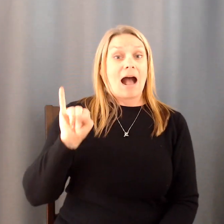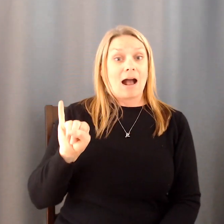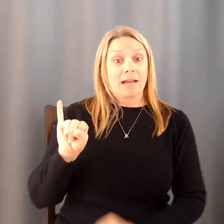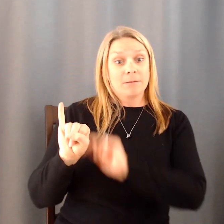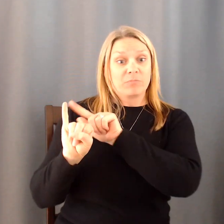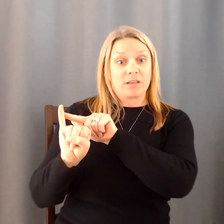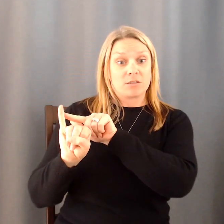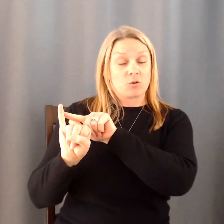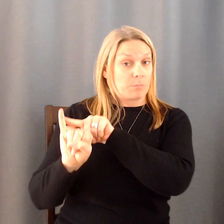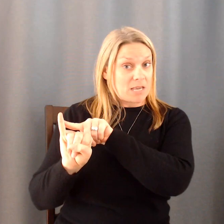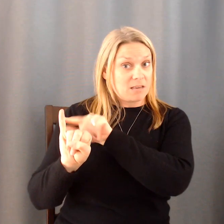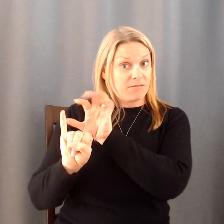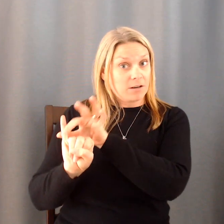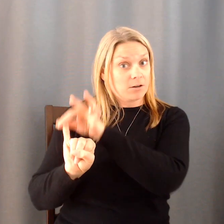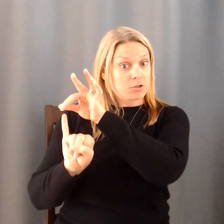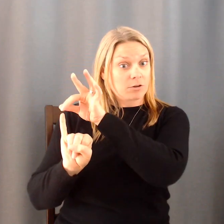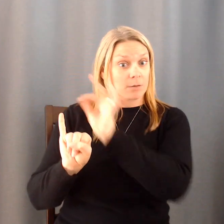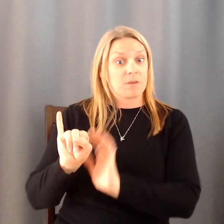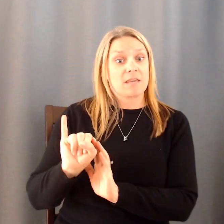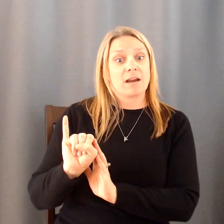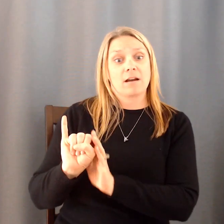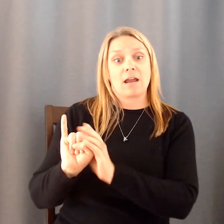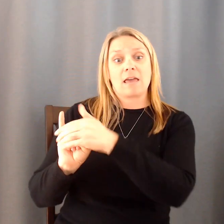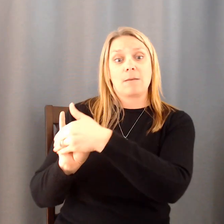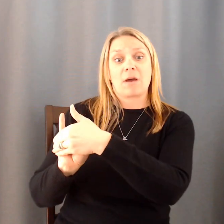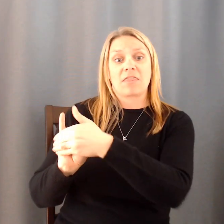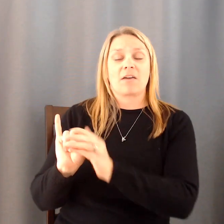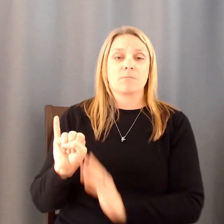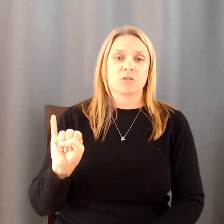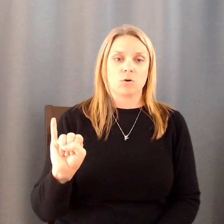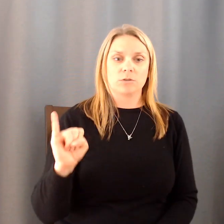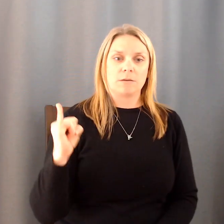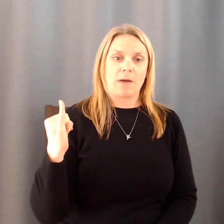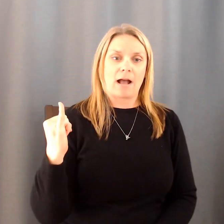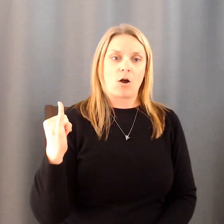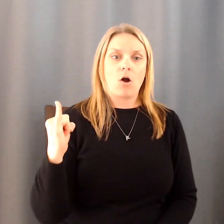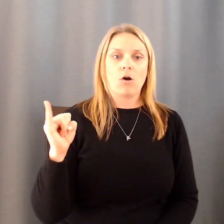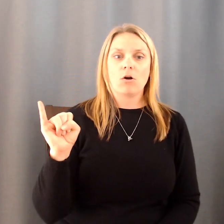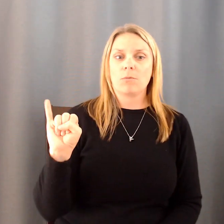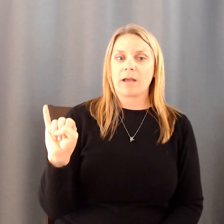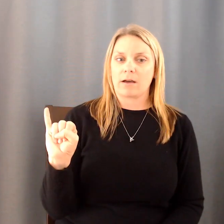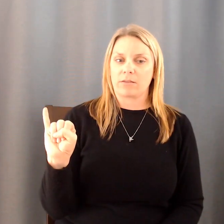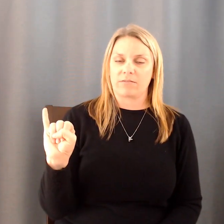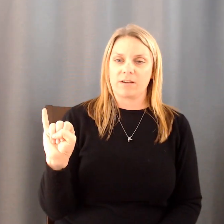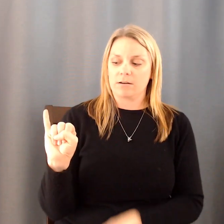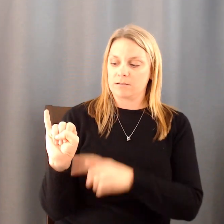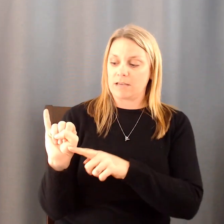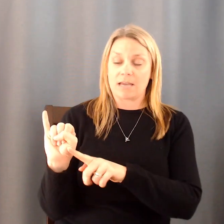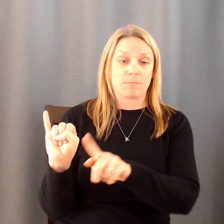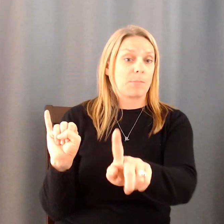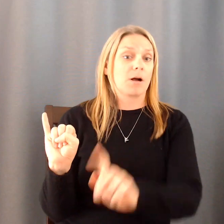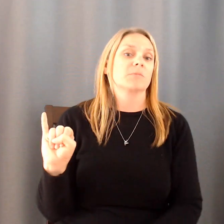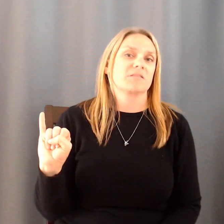I is your pinky finger straight up in the air, and my thumb is holding back all my other fingers, and my palm is facing